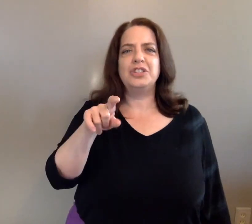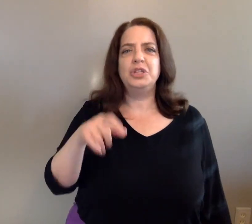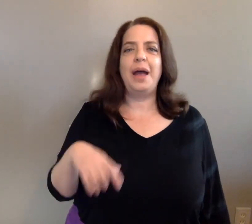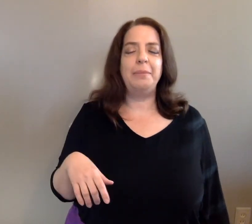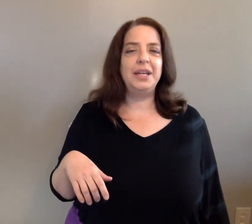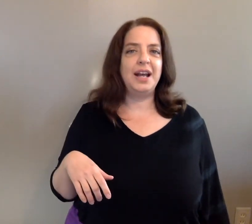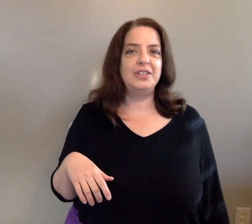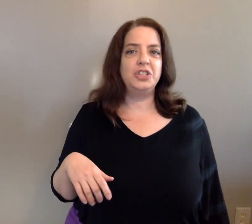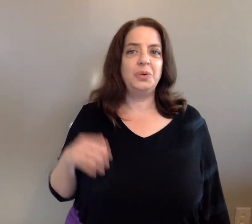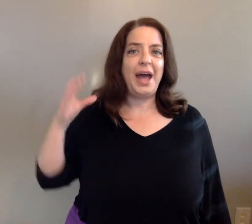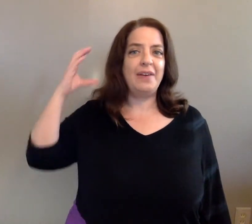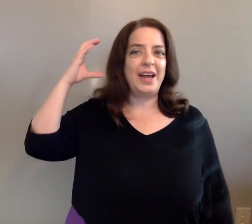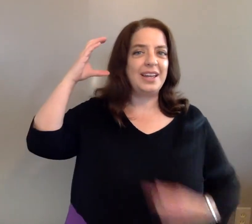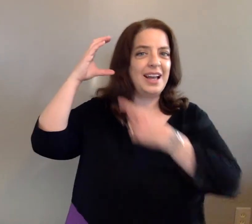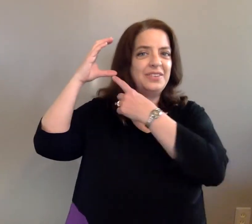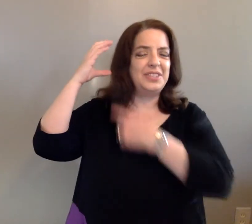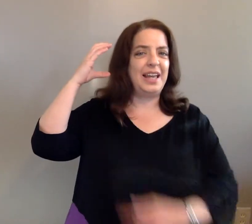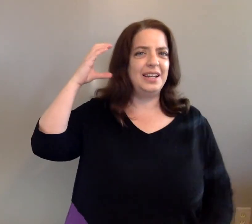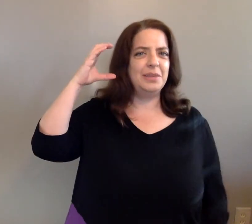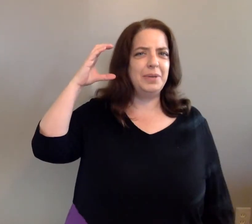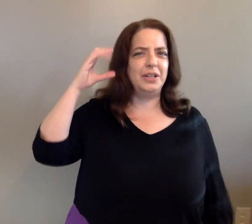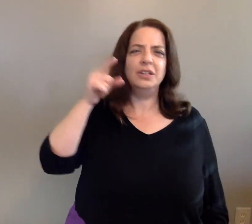you how many cousins you have, I can kind of sign it in the middle.